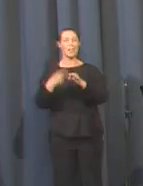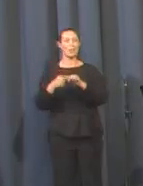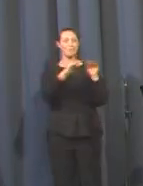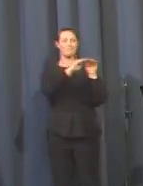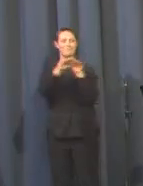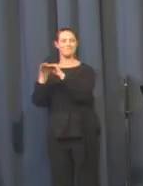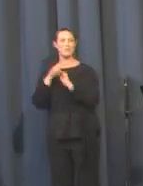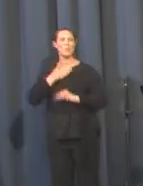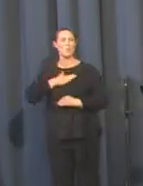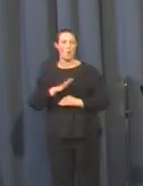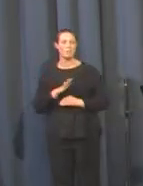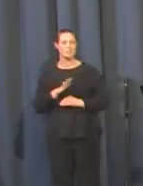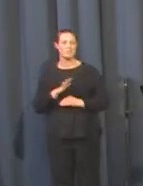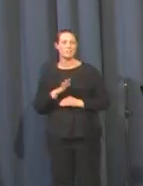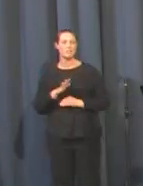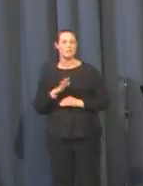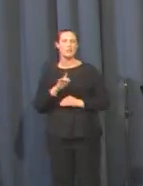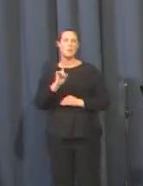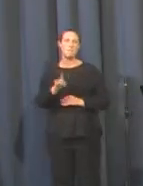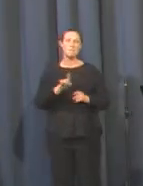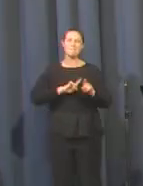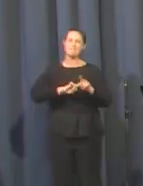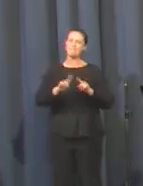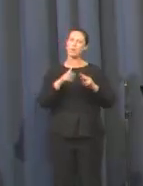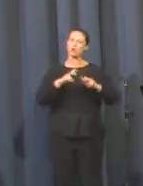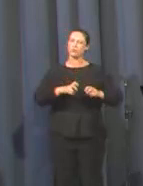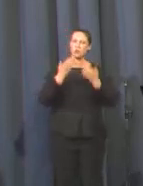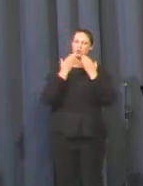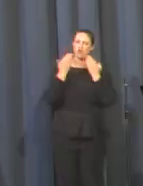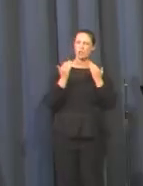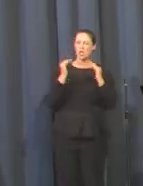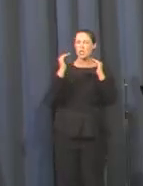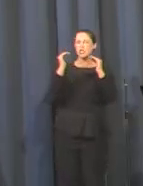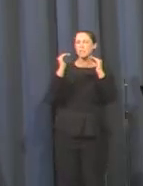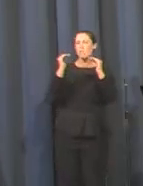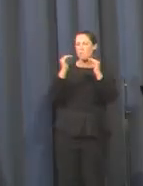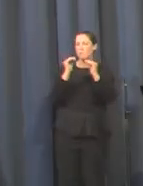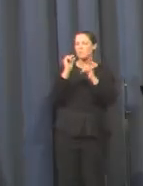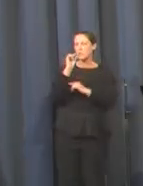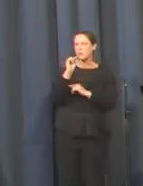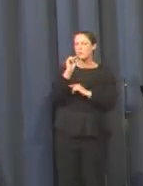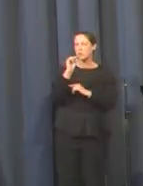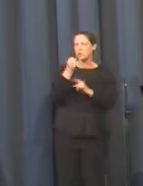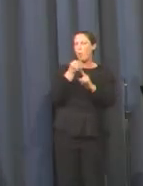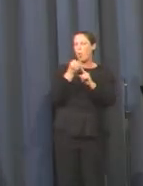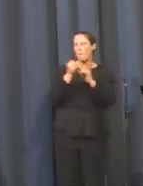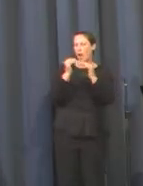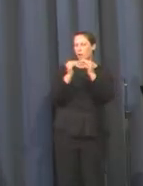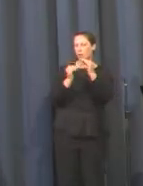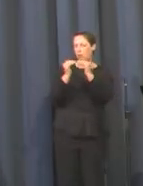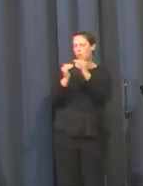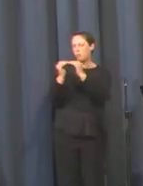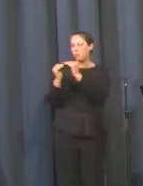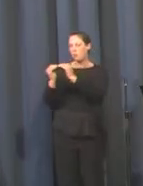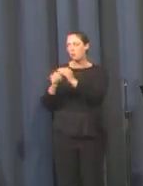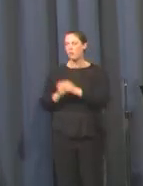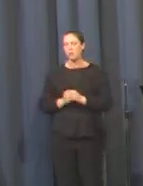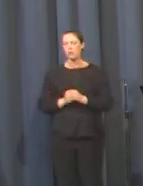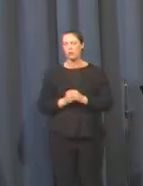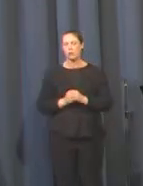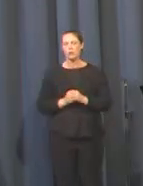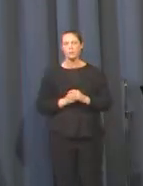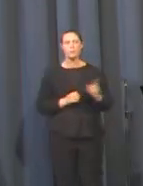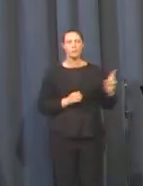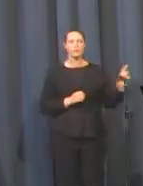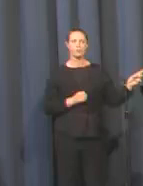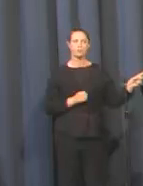but most studies have shown pretty small effect sizes over that sort of development. And then there's